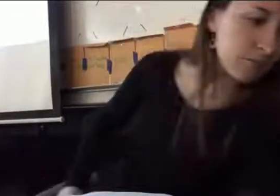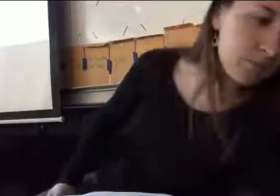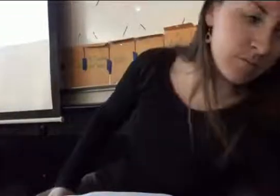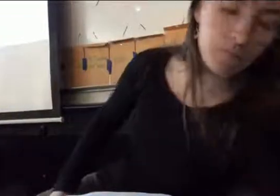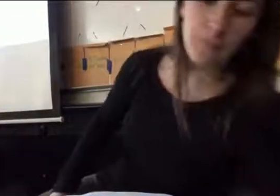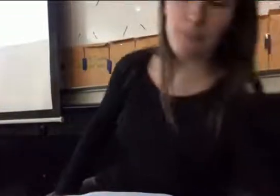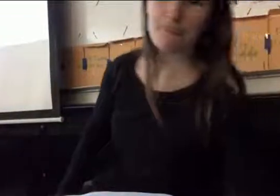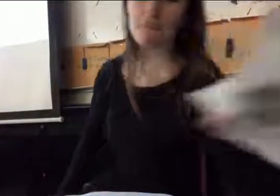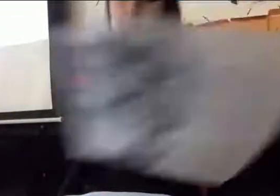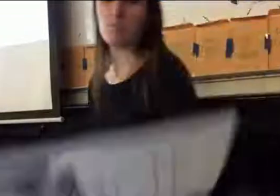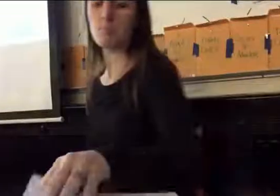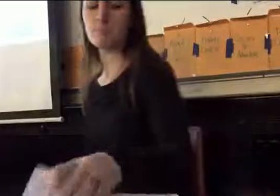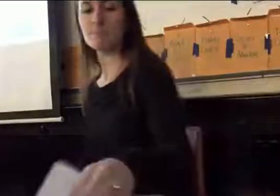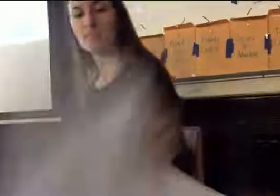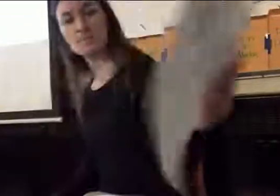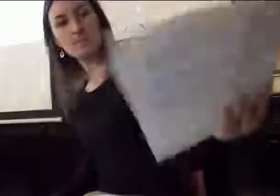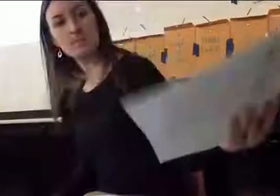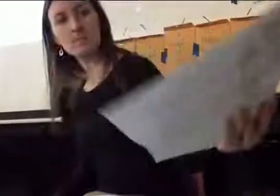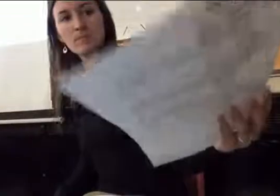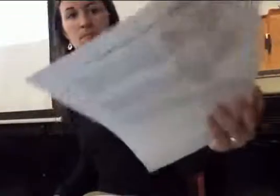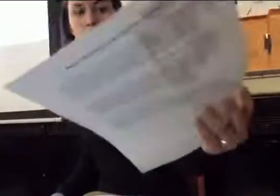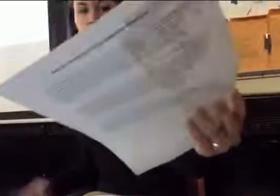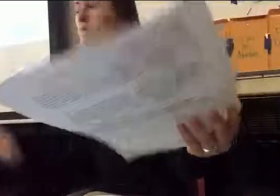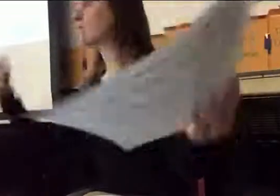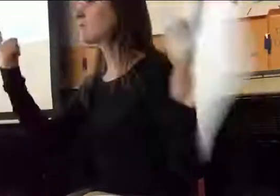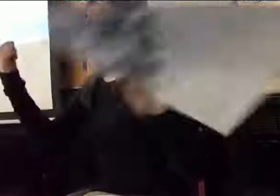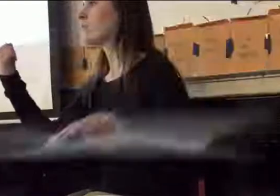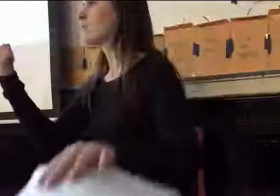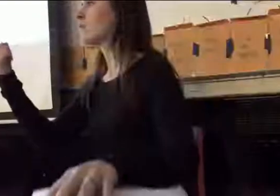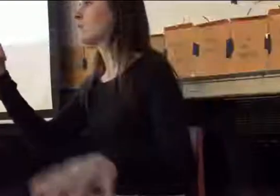And if you'll go to the side that has the cartoons on it, please.